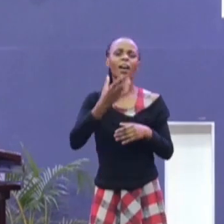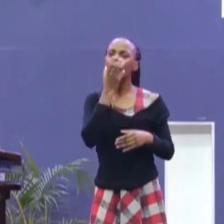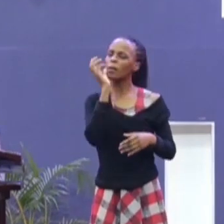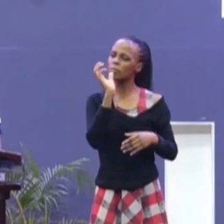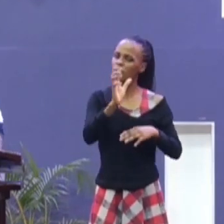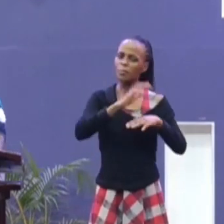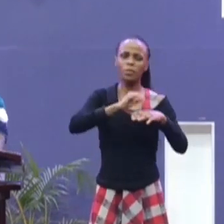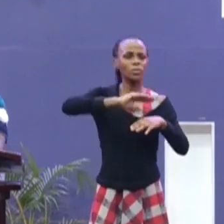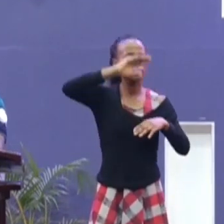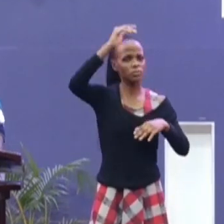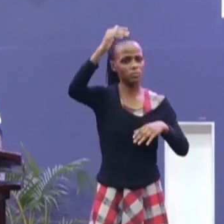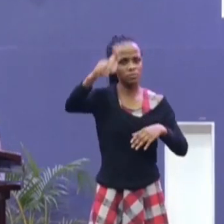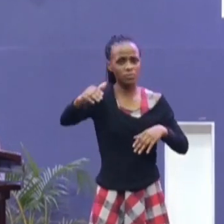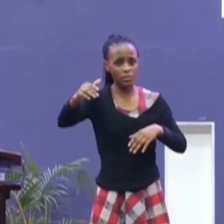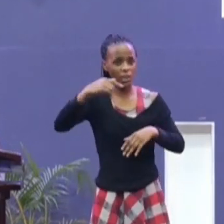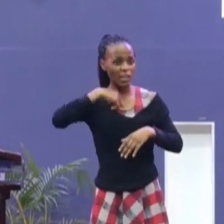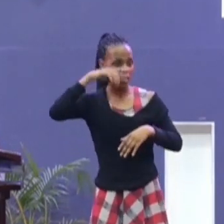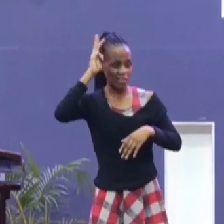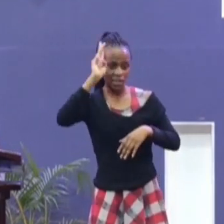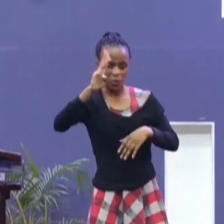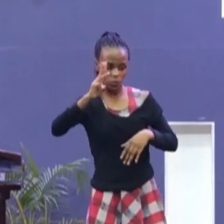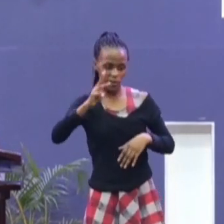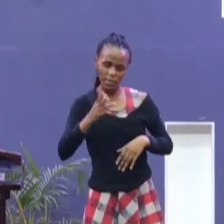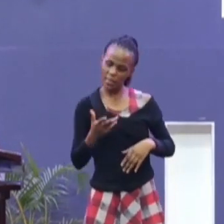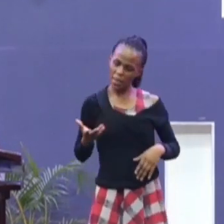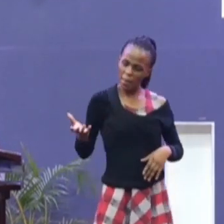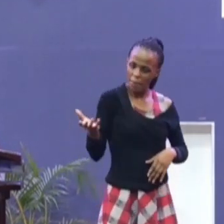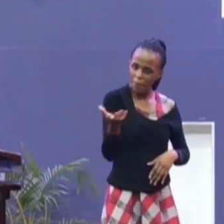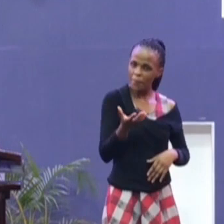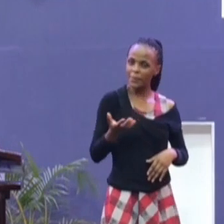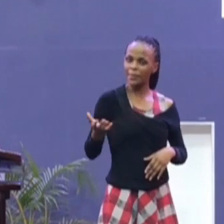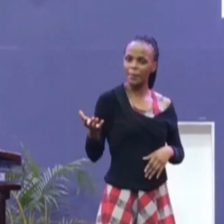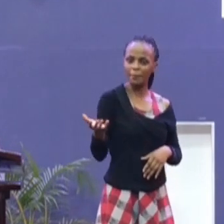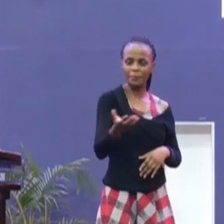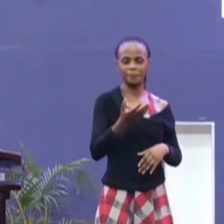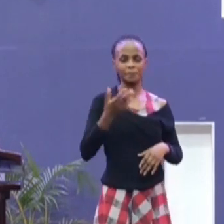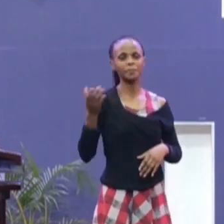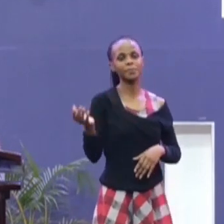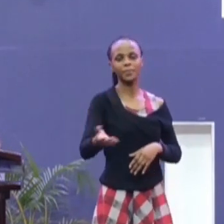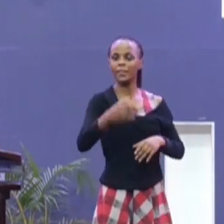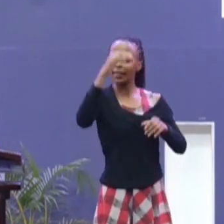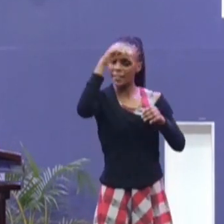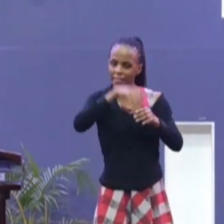ku busozi. I will measure into their laps the full payment